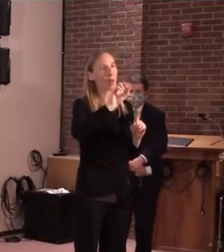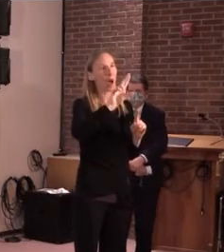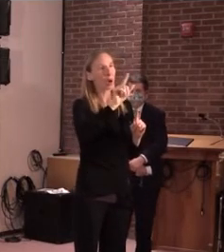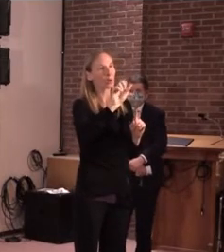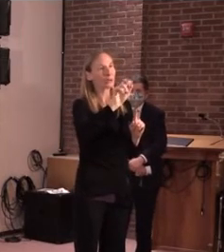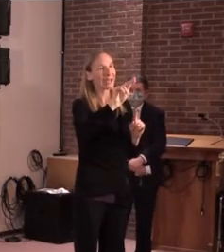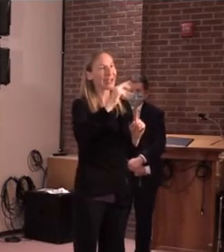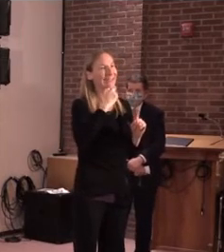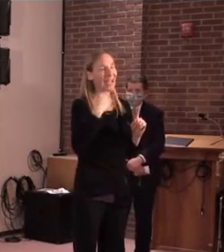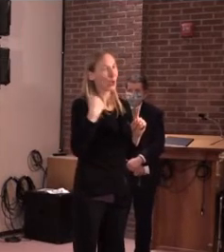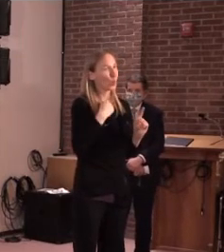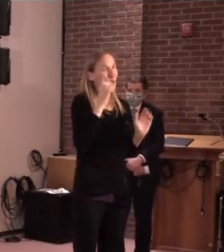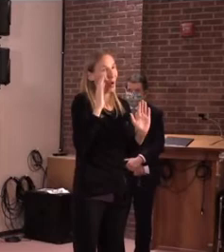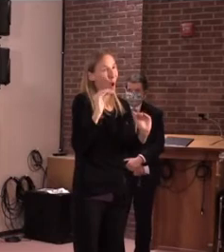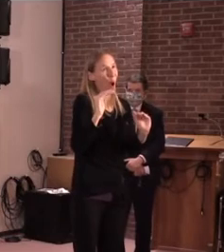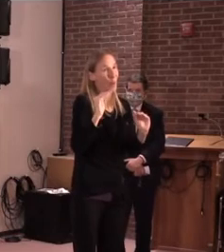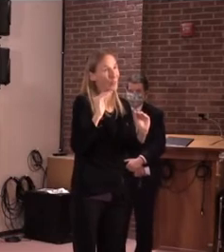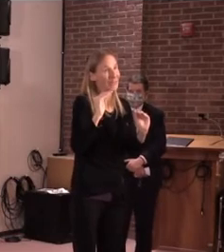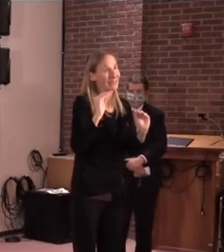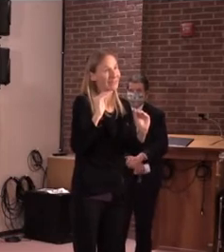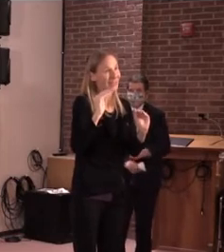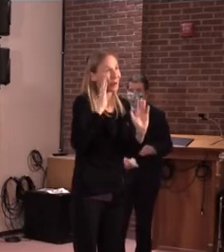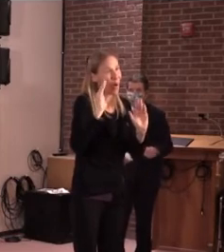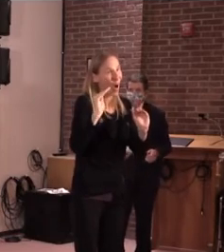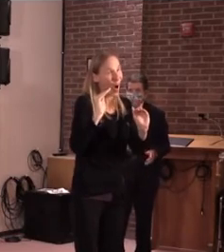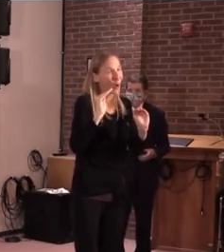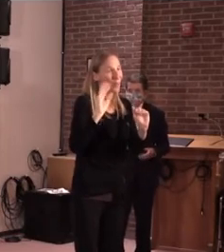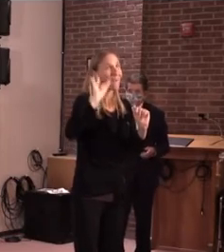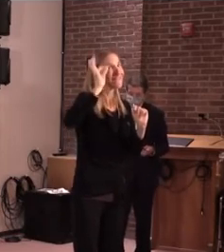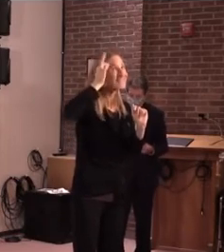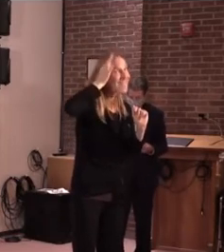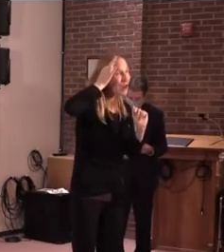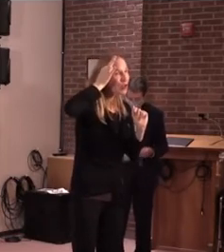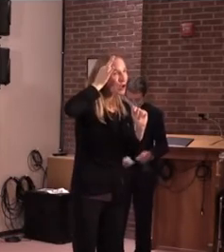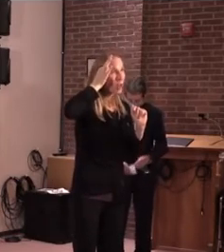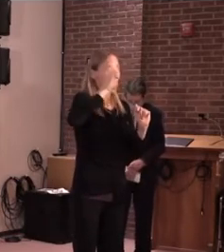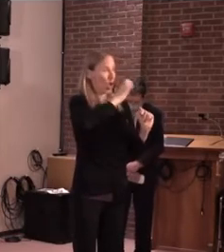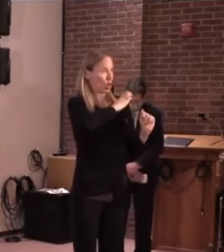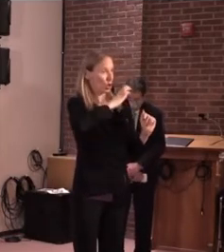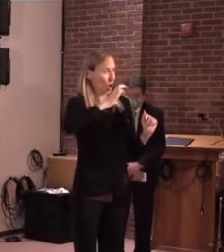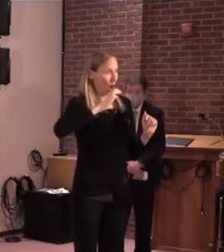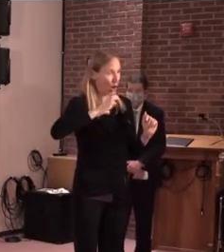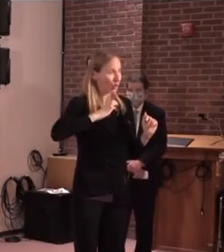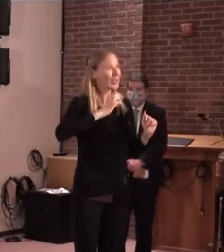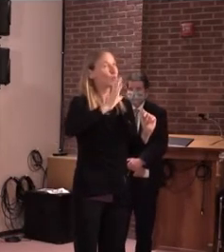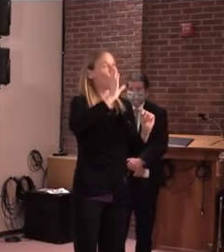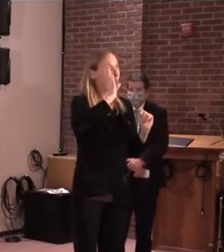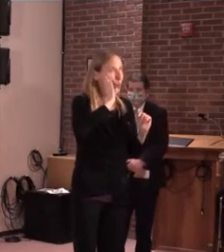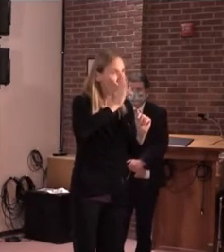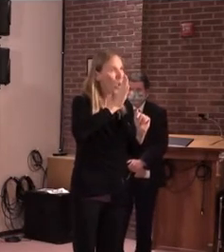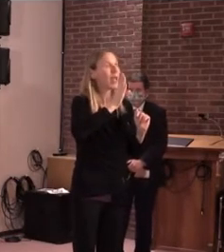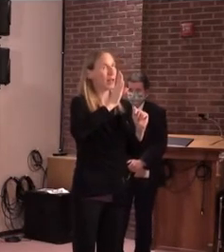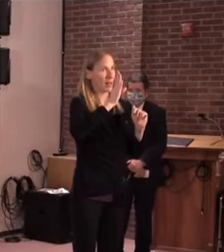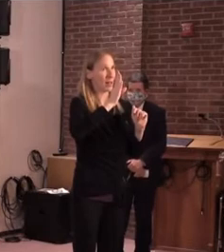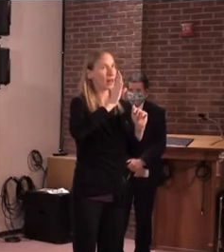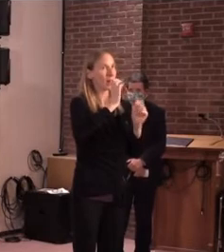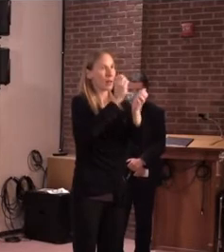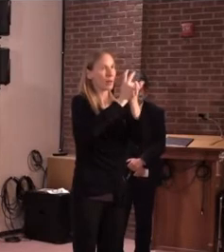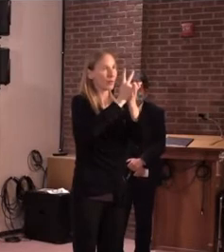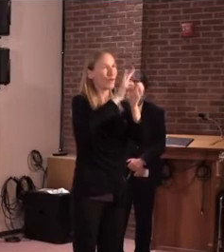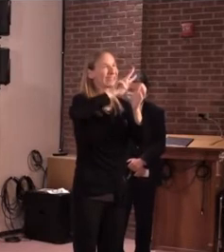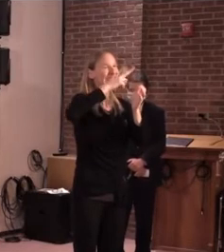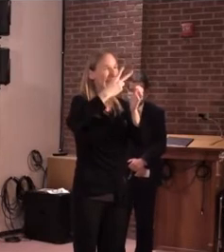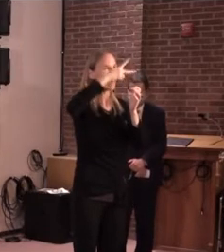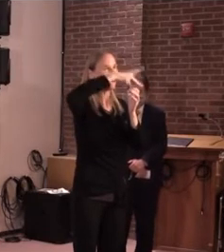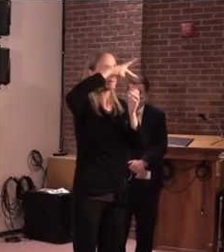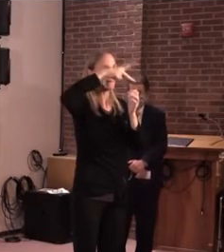we're hoping the federal delegation in Congress will take action on the second round of the PPP so